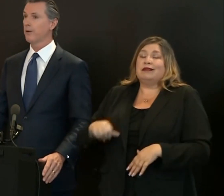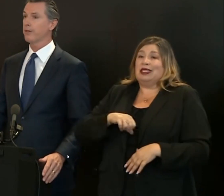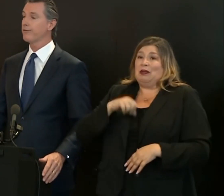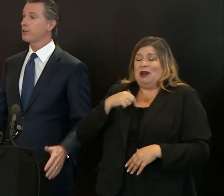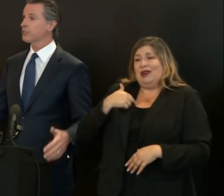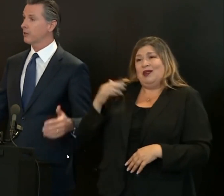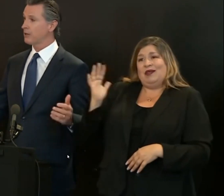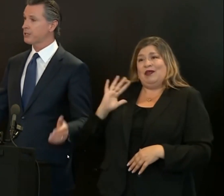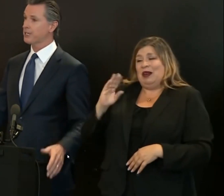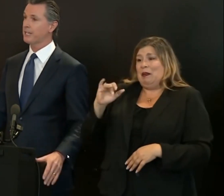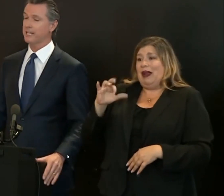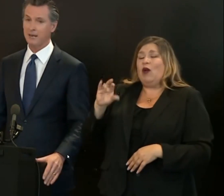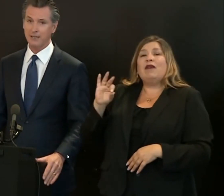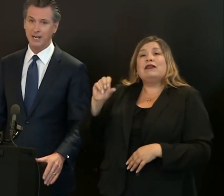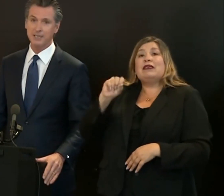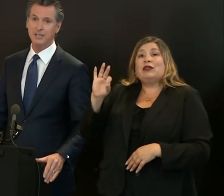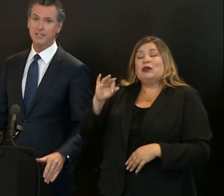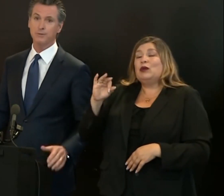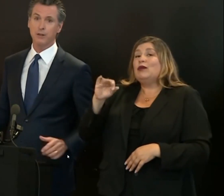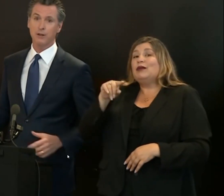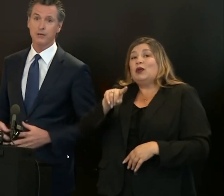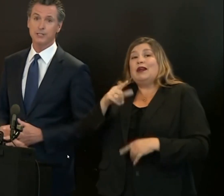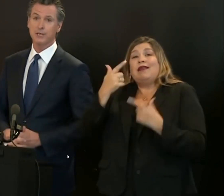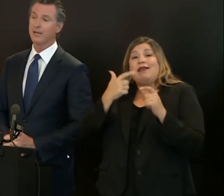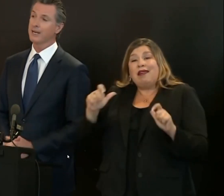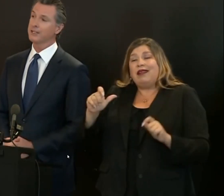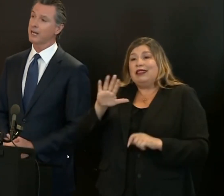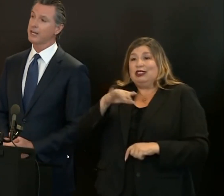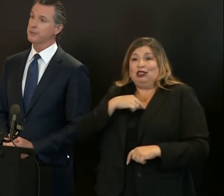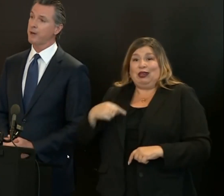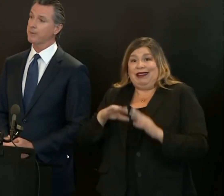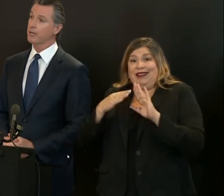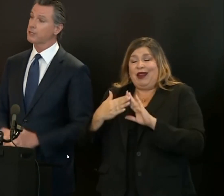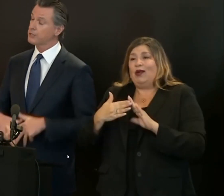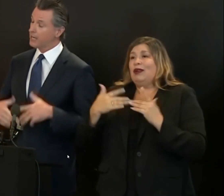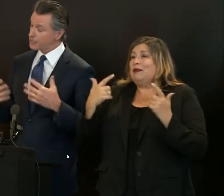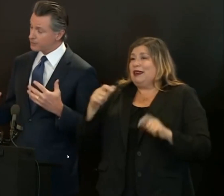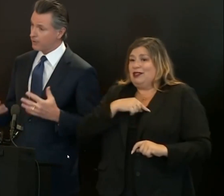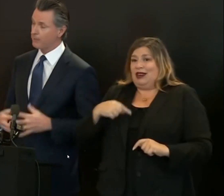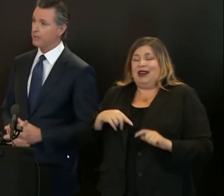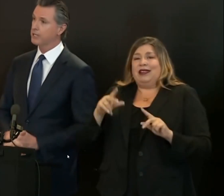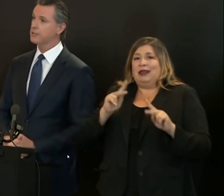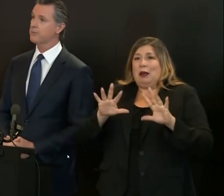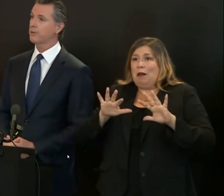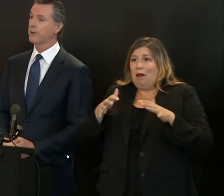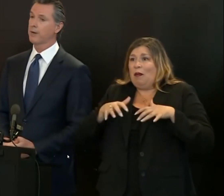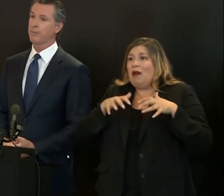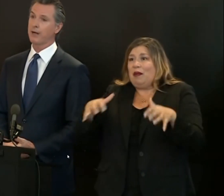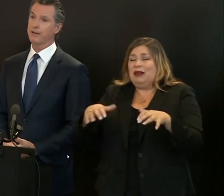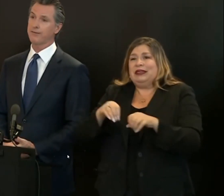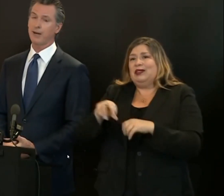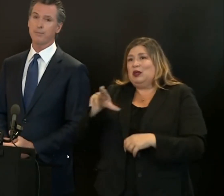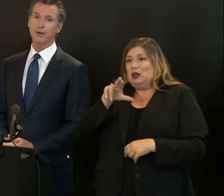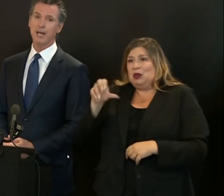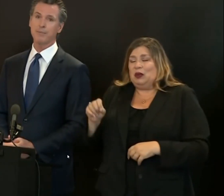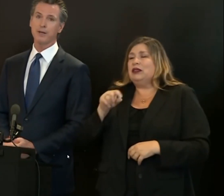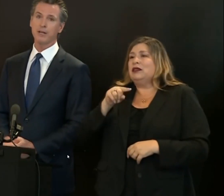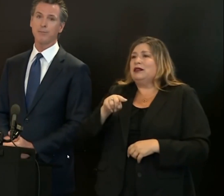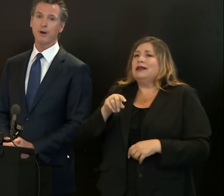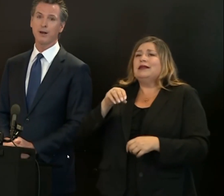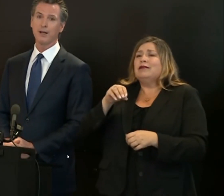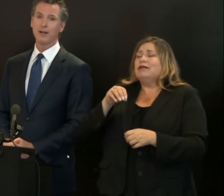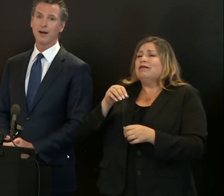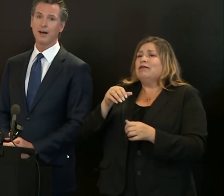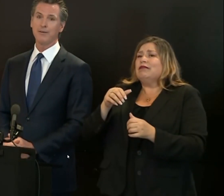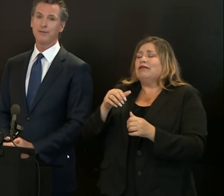Francisco with the first and largest Chinatown in the United States, one of the largest Chinese populations, Asian populations, more broadly defined per capita